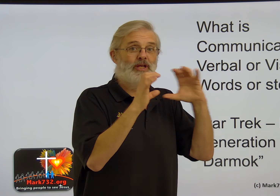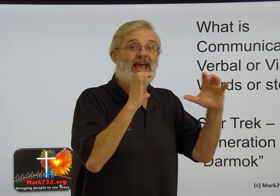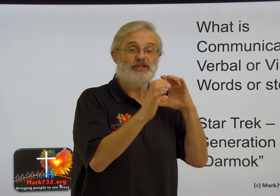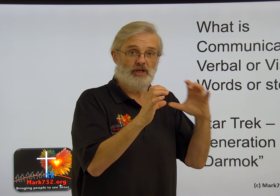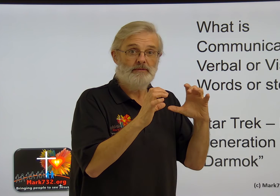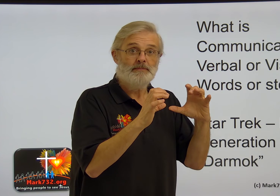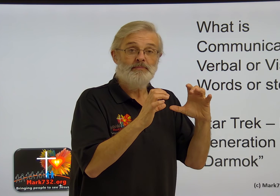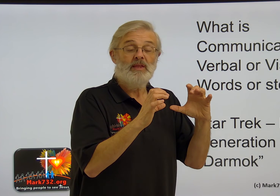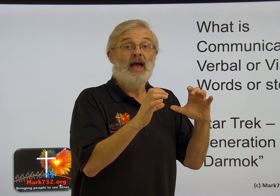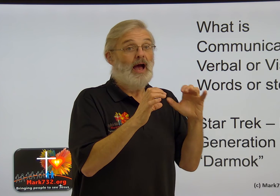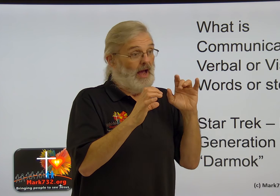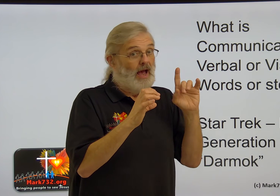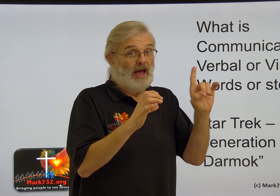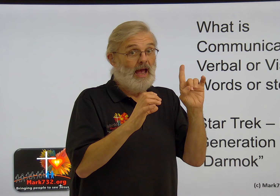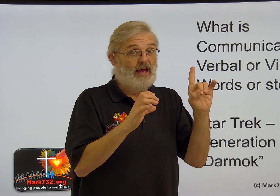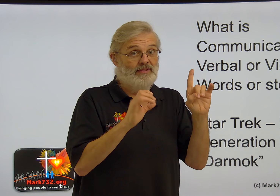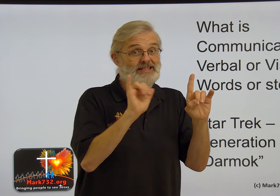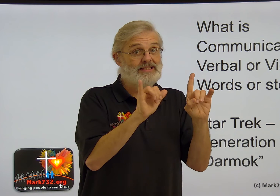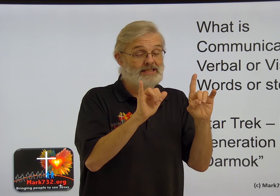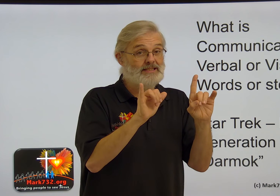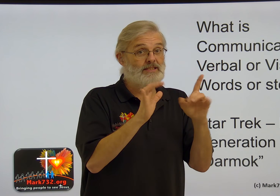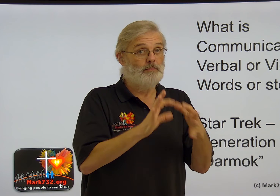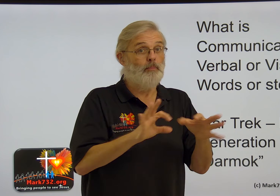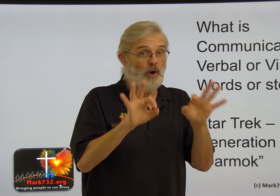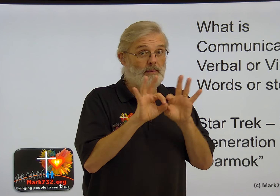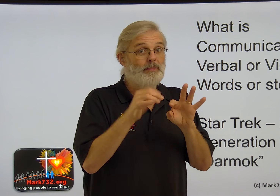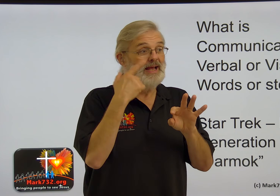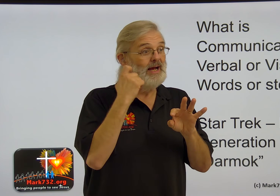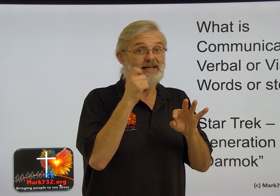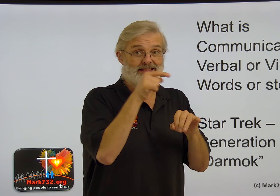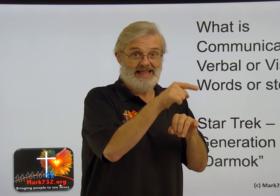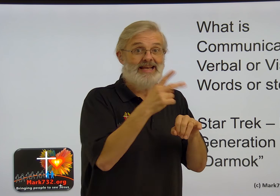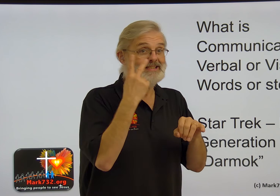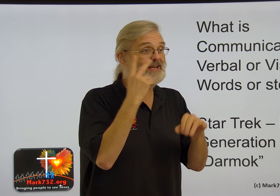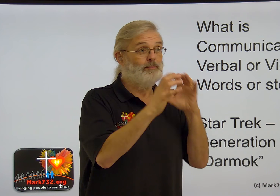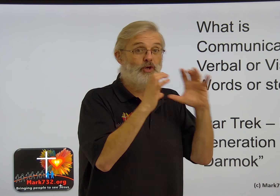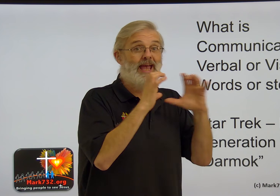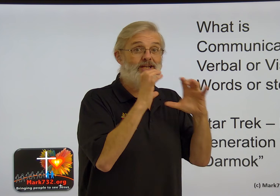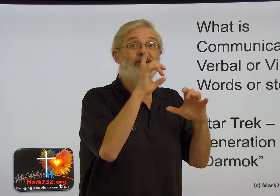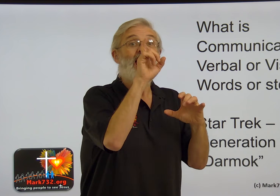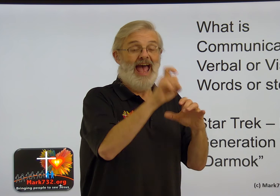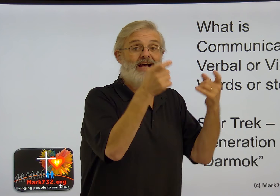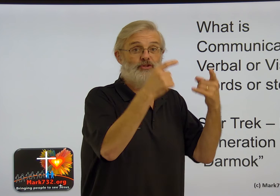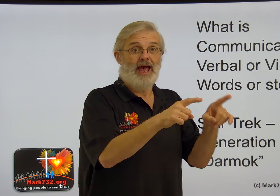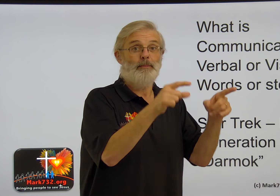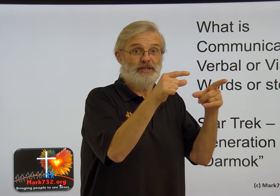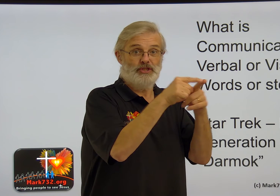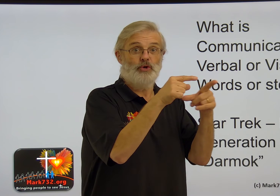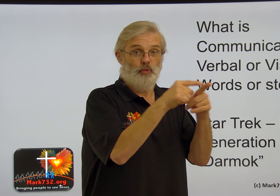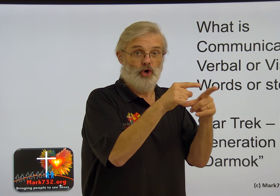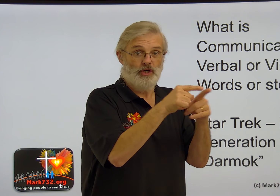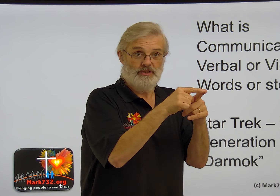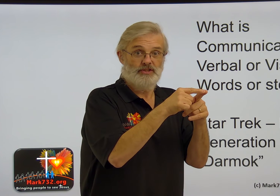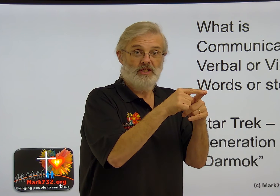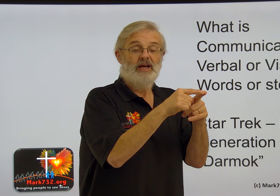communication. And this is important because they see communication has to happen in words